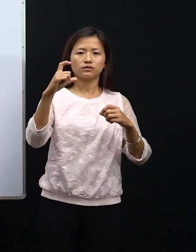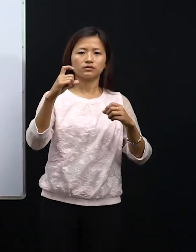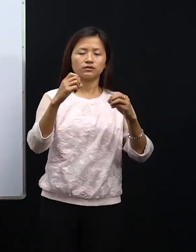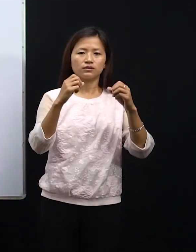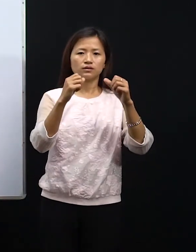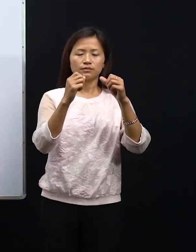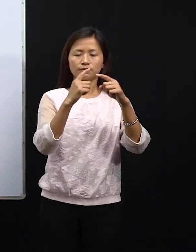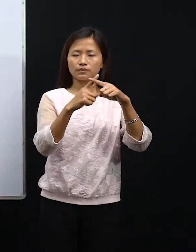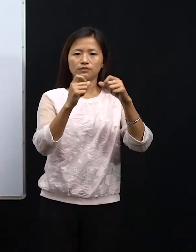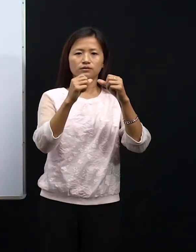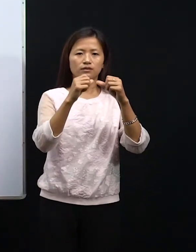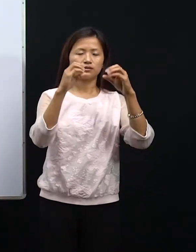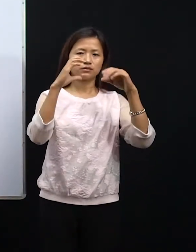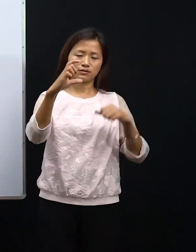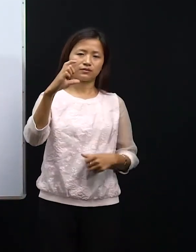plus AC.